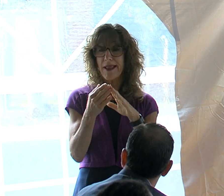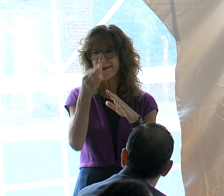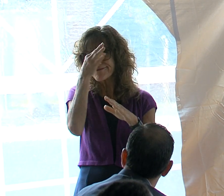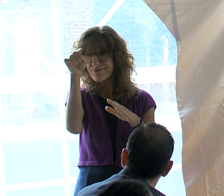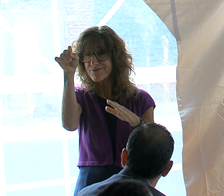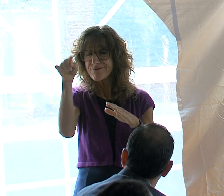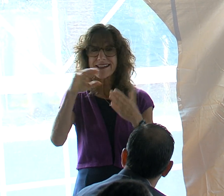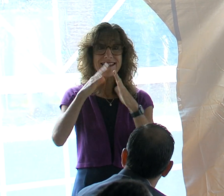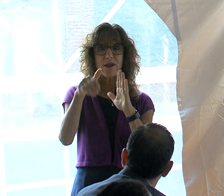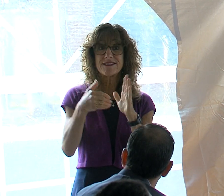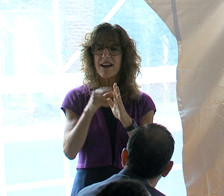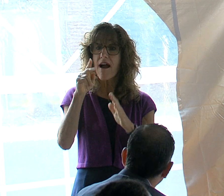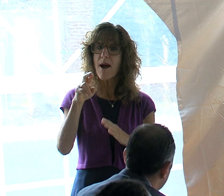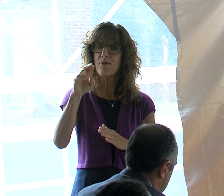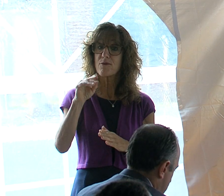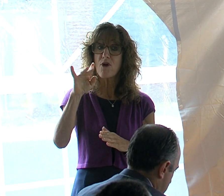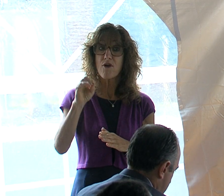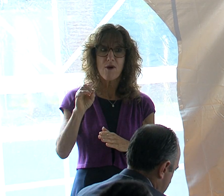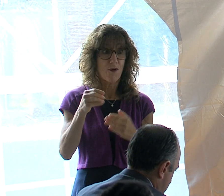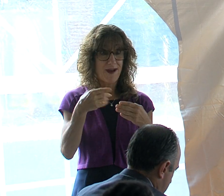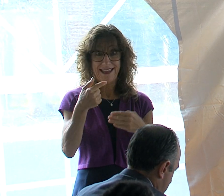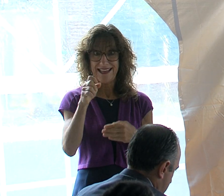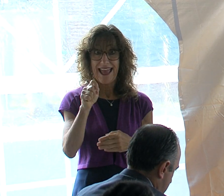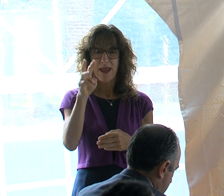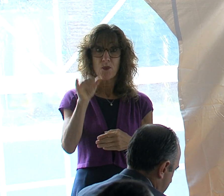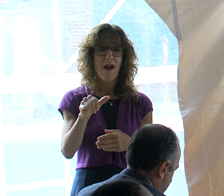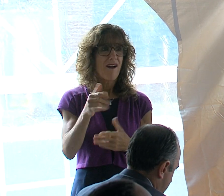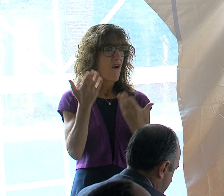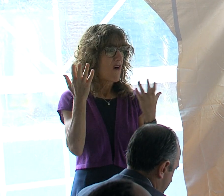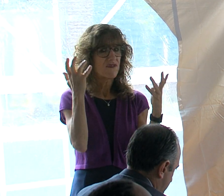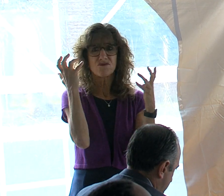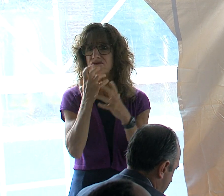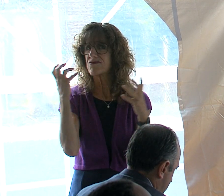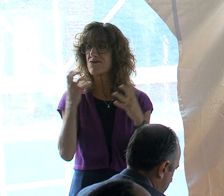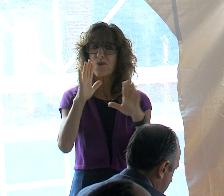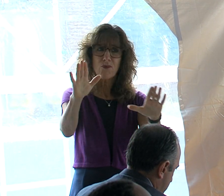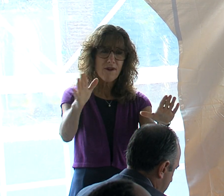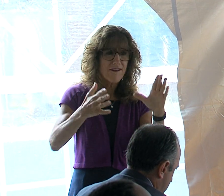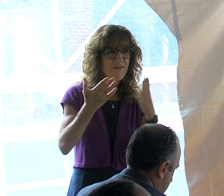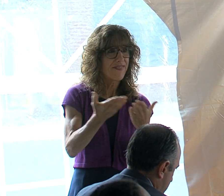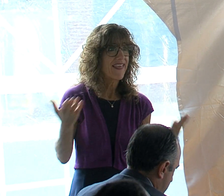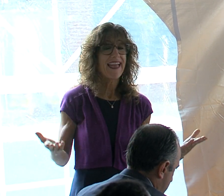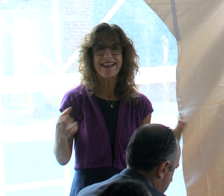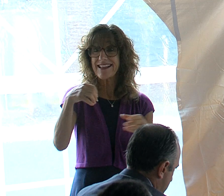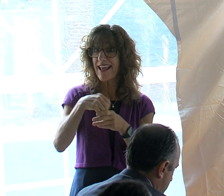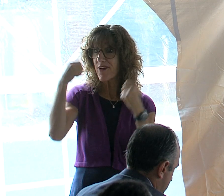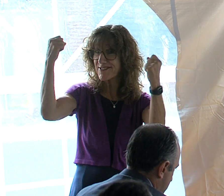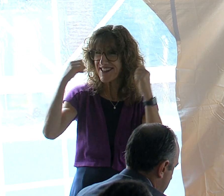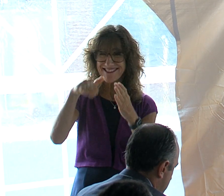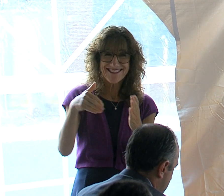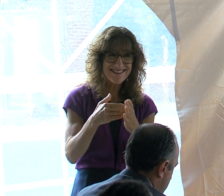center at Upper Marlboro, Gateway at Peerless is offering some incredible amenities for our new residents, including indoor fitness